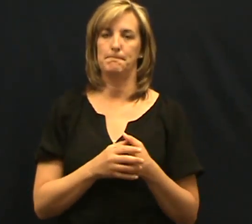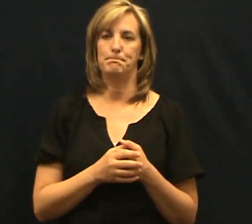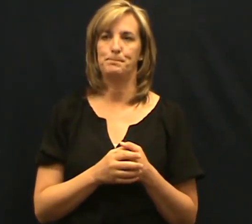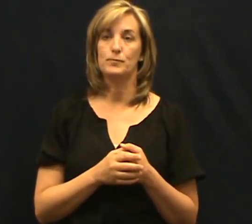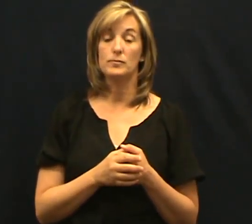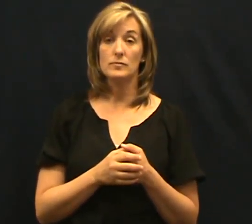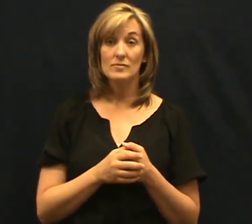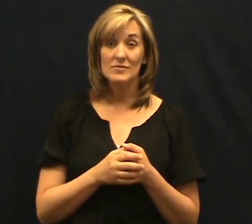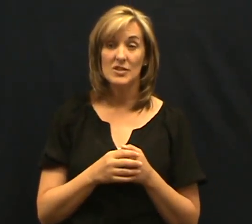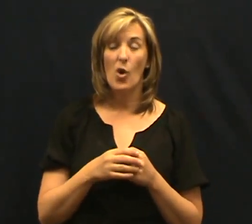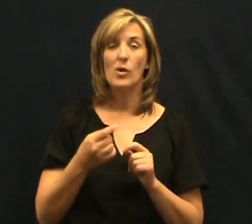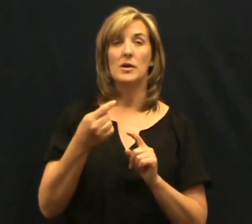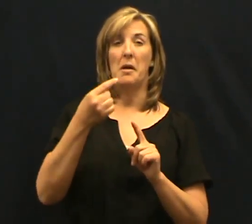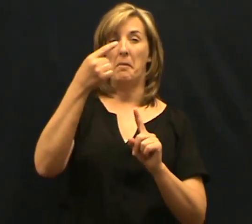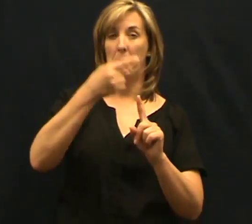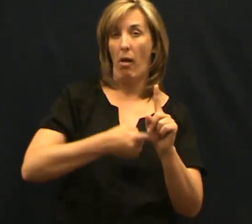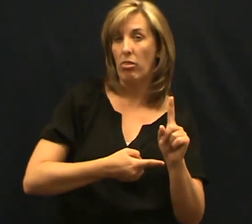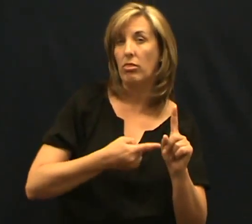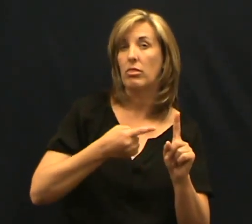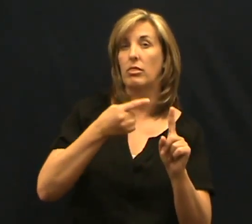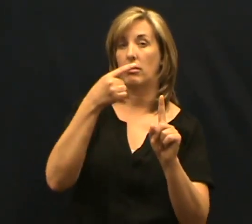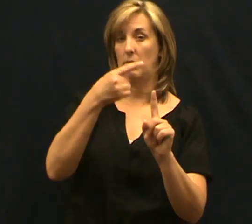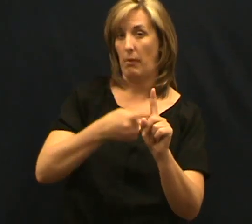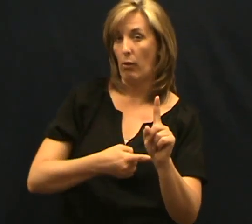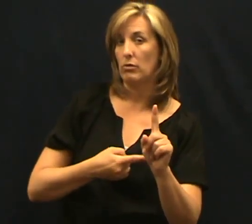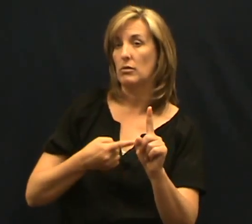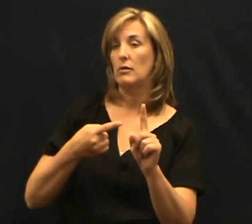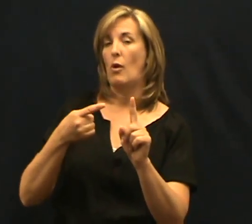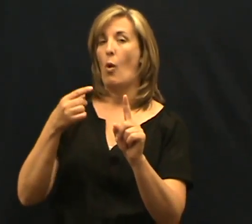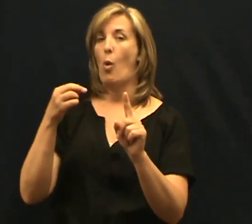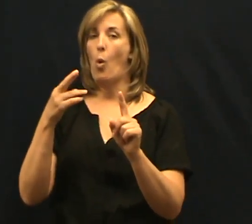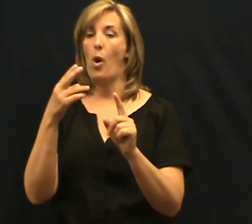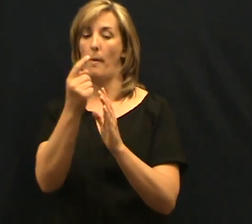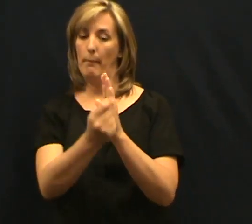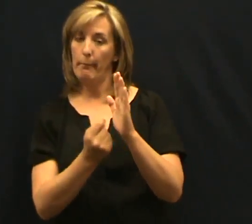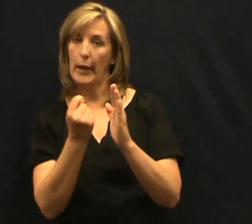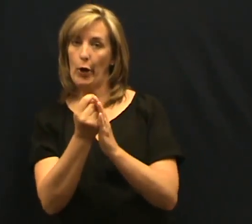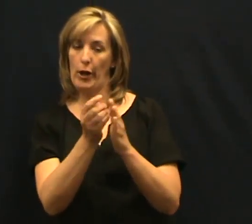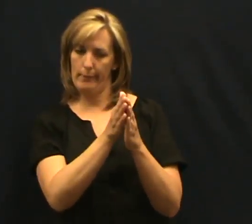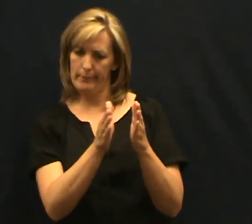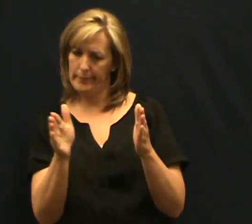end or at period end as we prepare to make our financial statements.